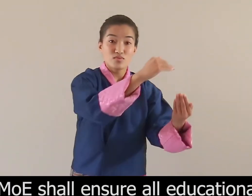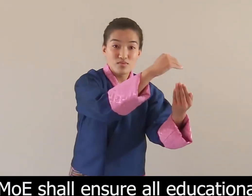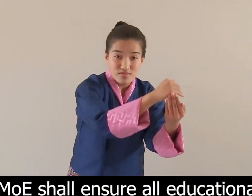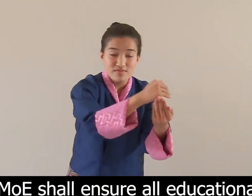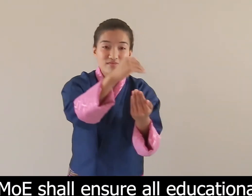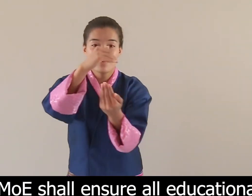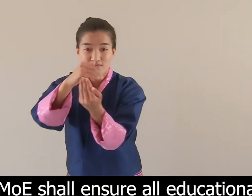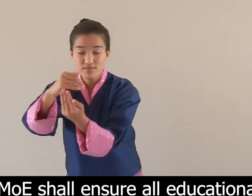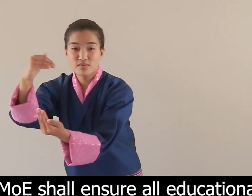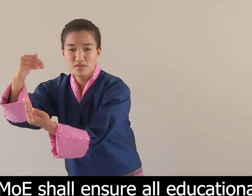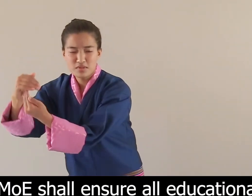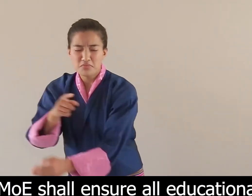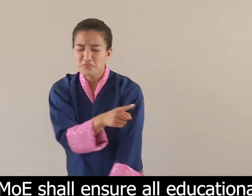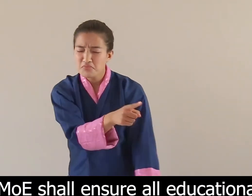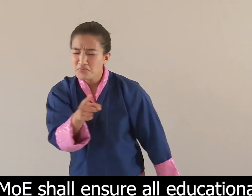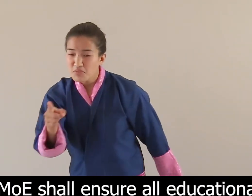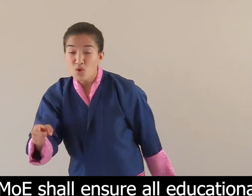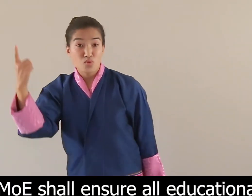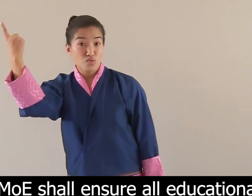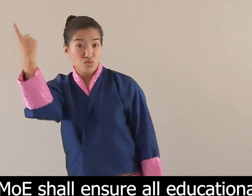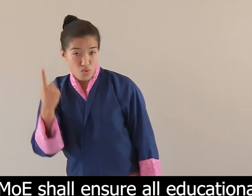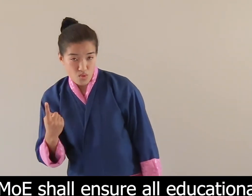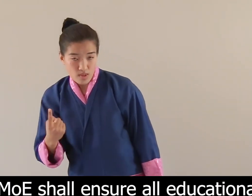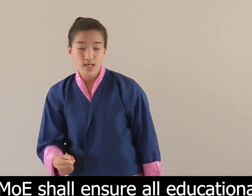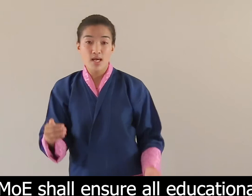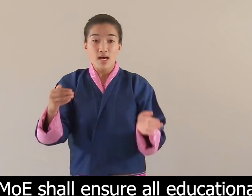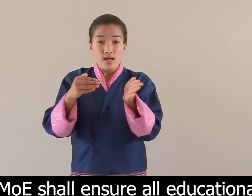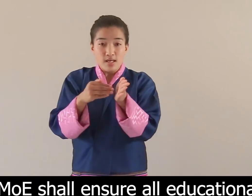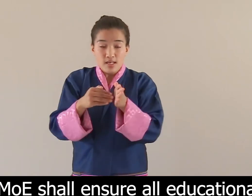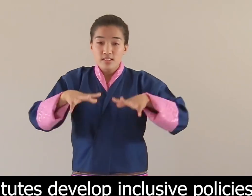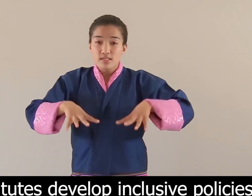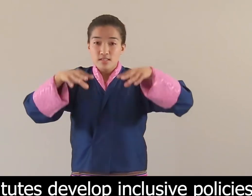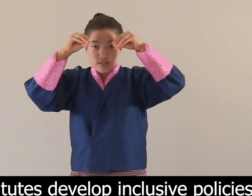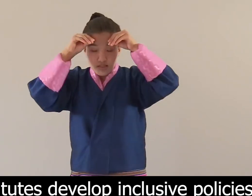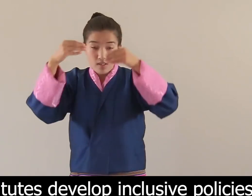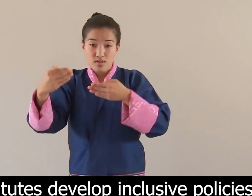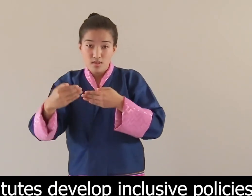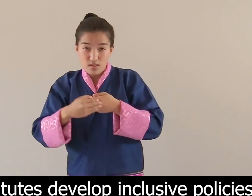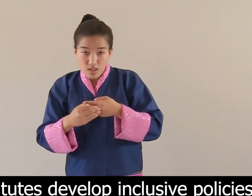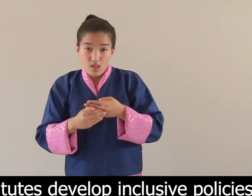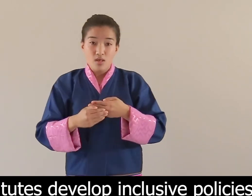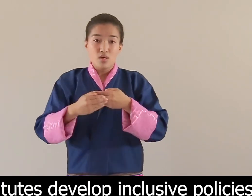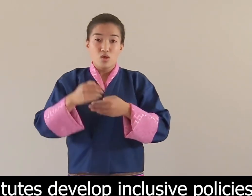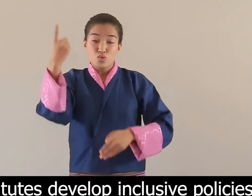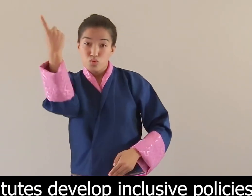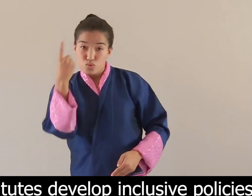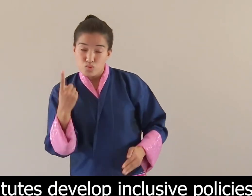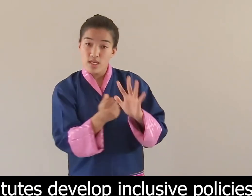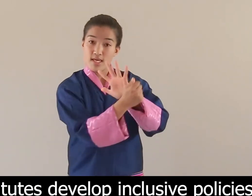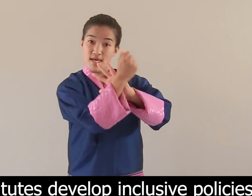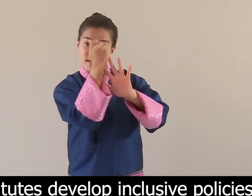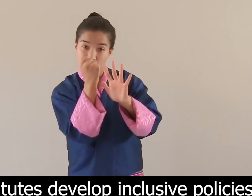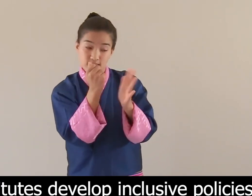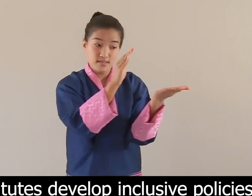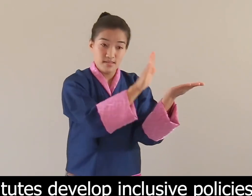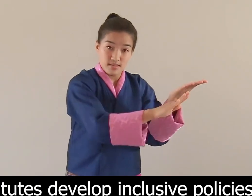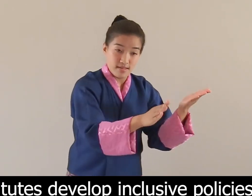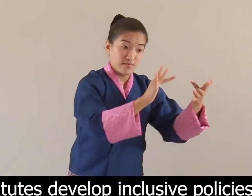The Ministry of Education shall ensure all educational institutes develop